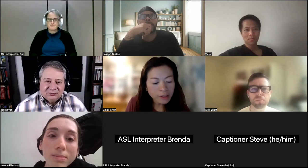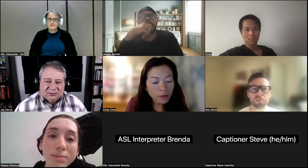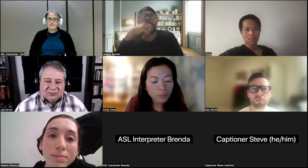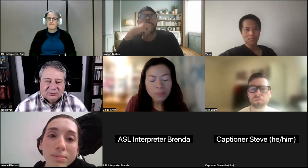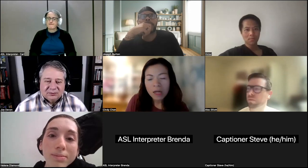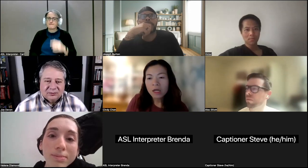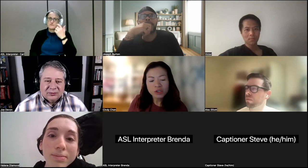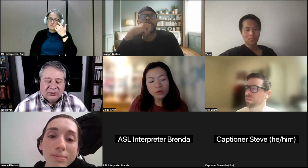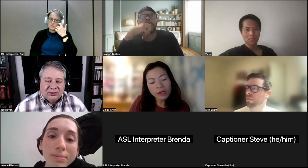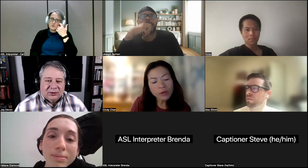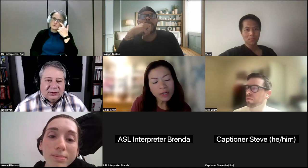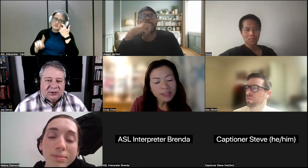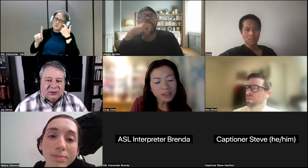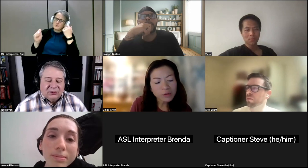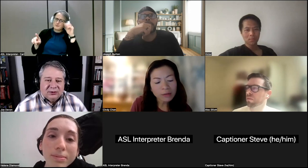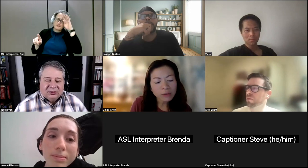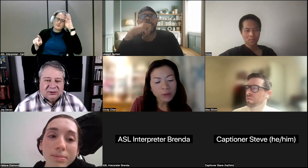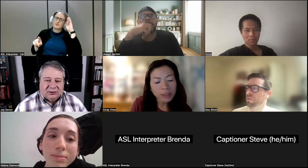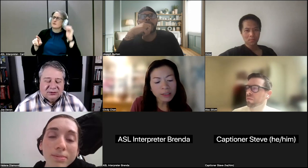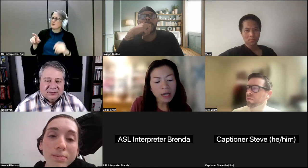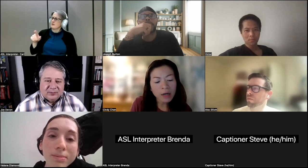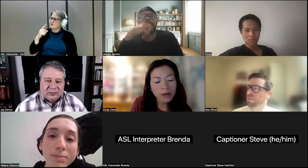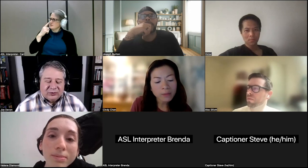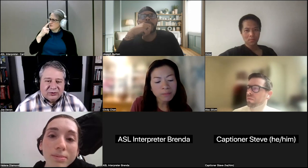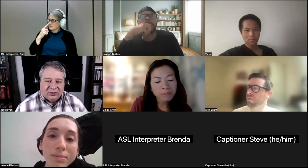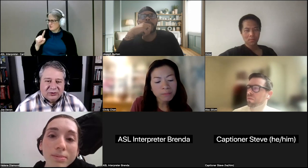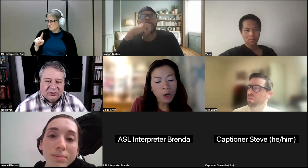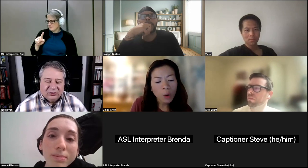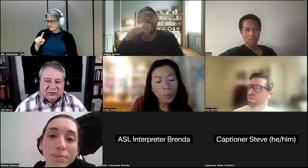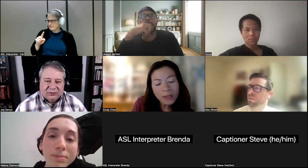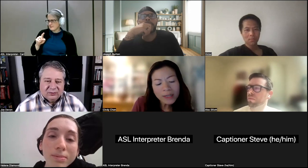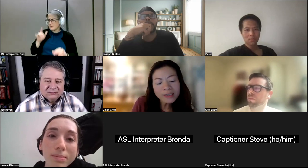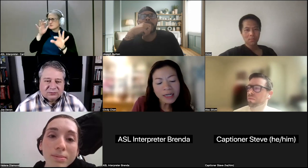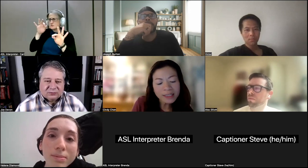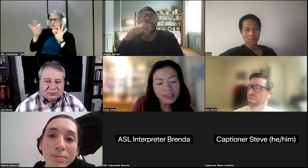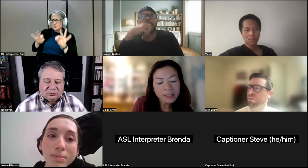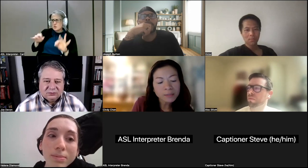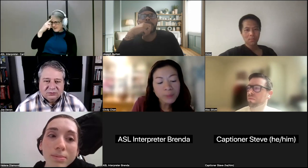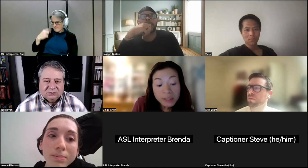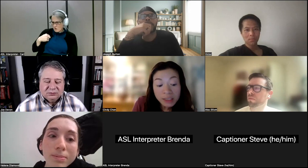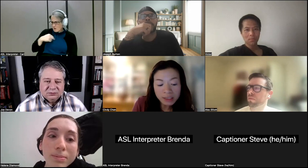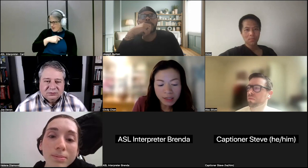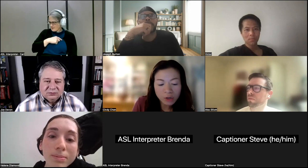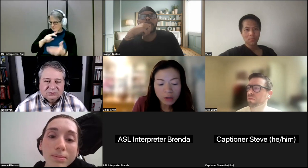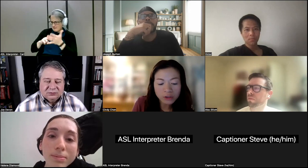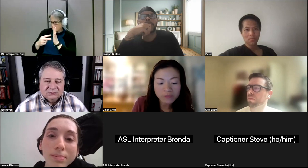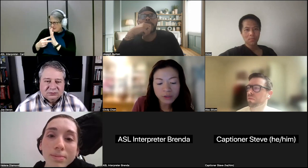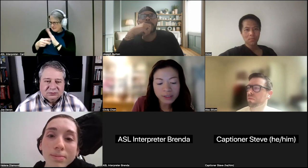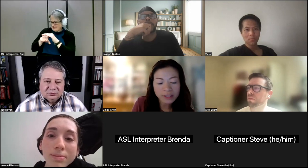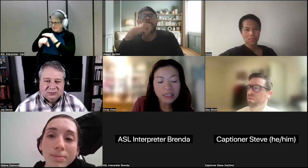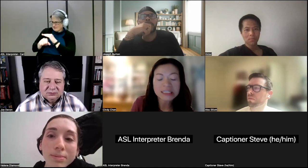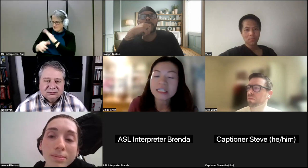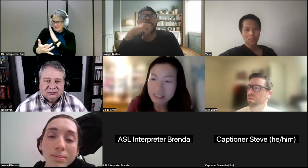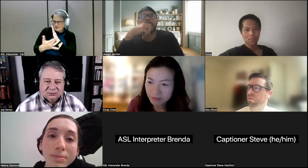Okay, so Joe, can you kind of describe to us what is accessibility technology